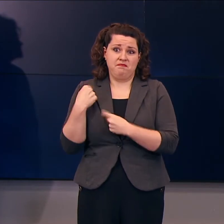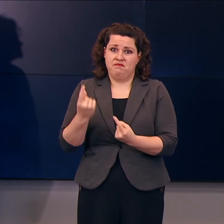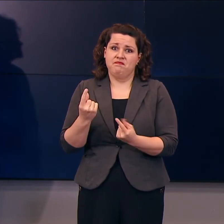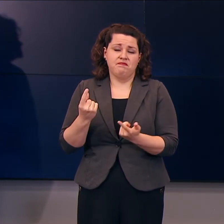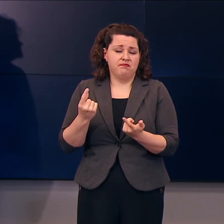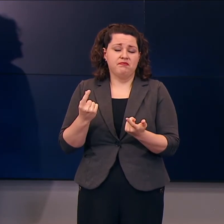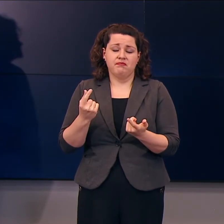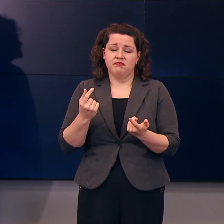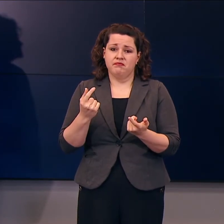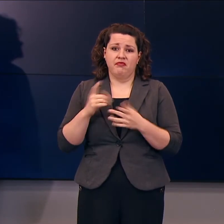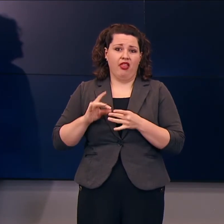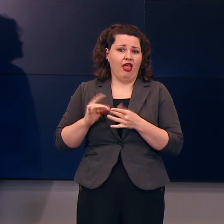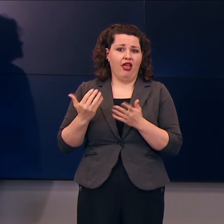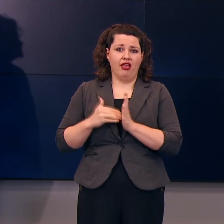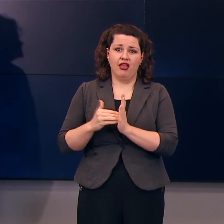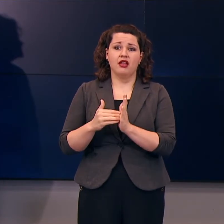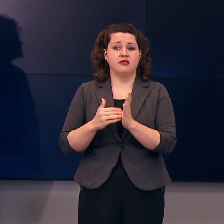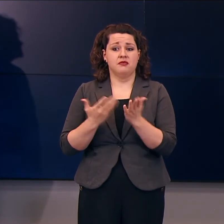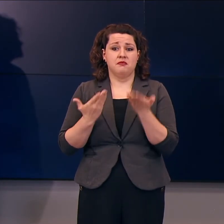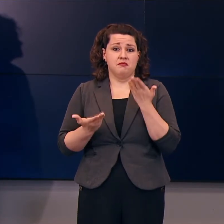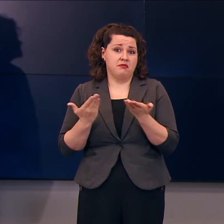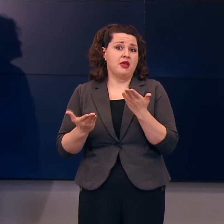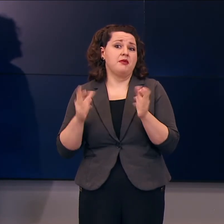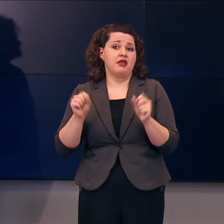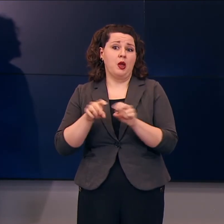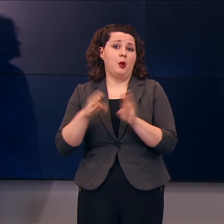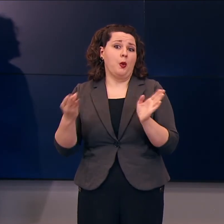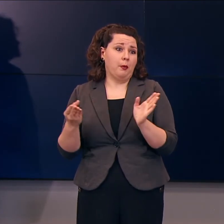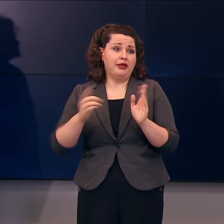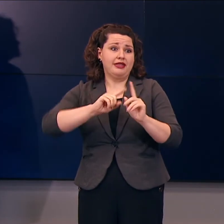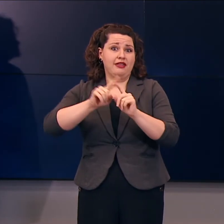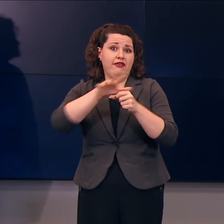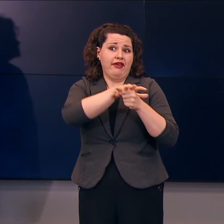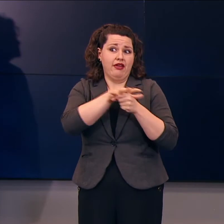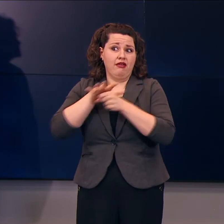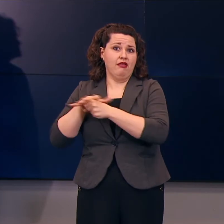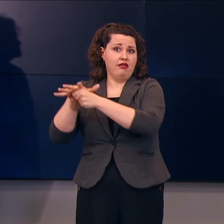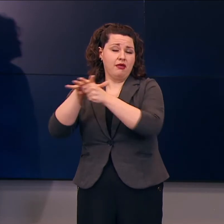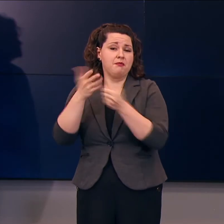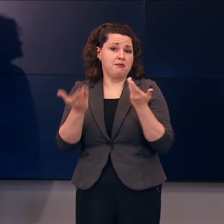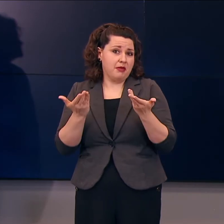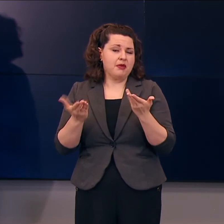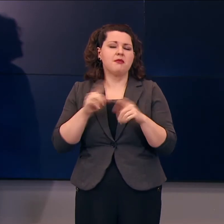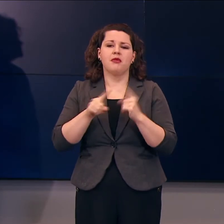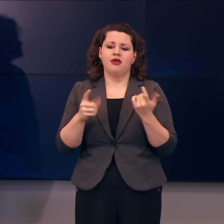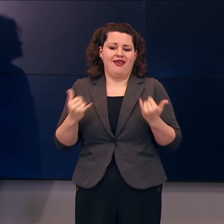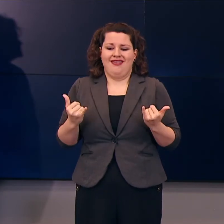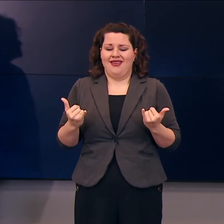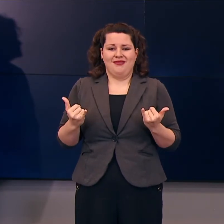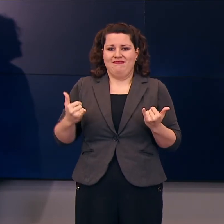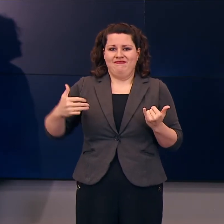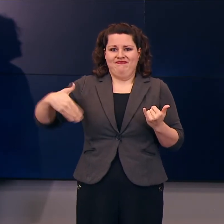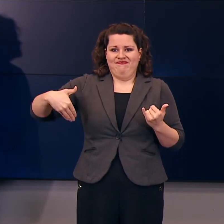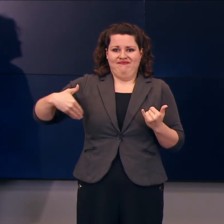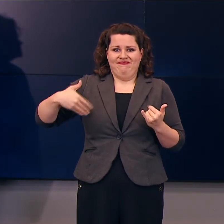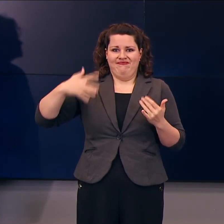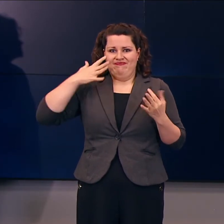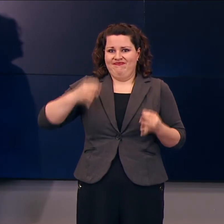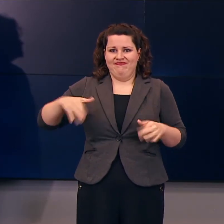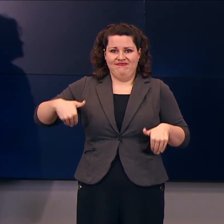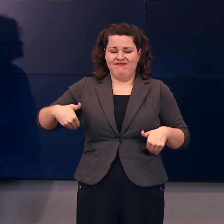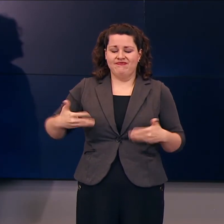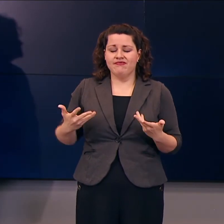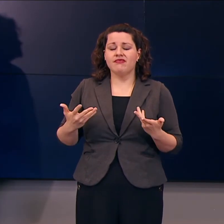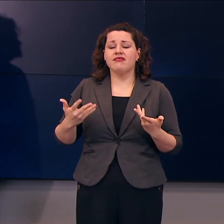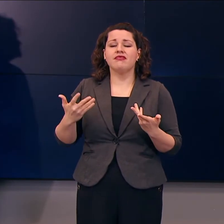that we potentially will be able to open up in different areas. But, you know, it's too early right now. As I said at the beginning of